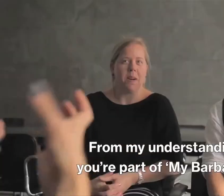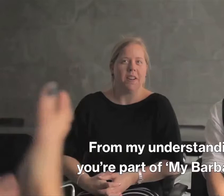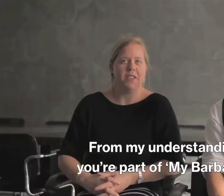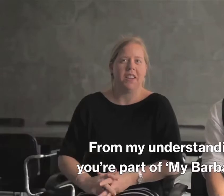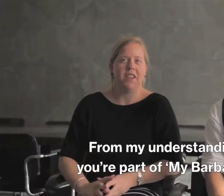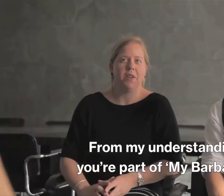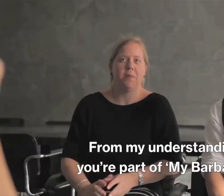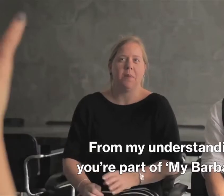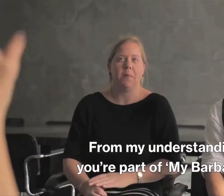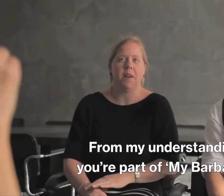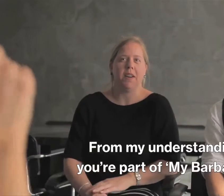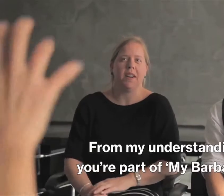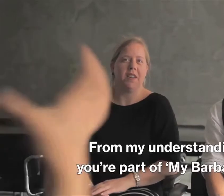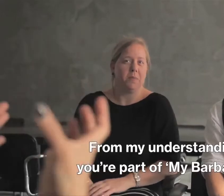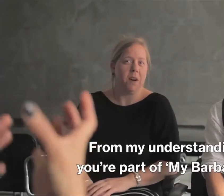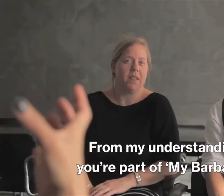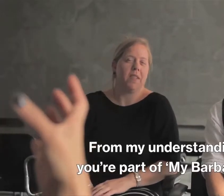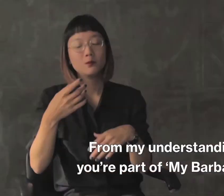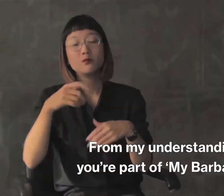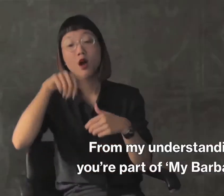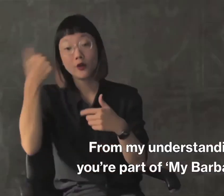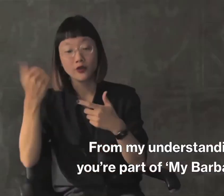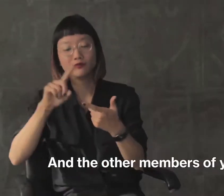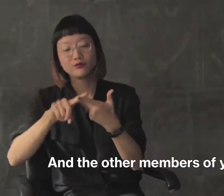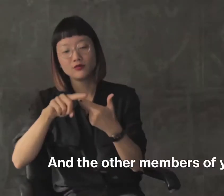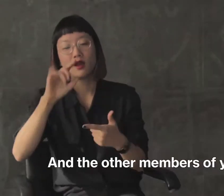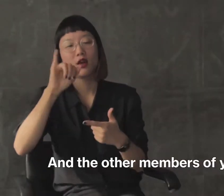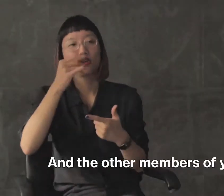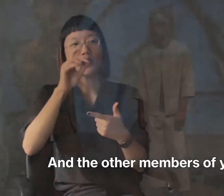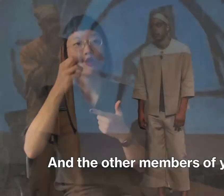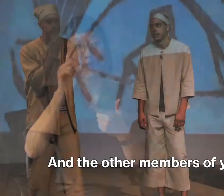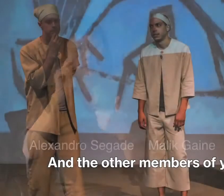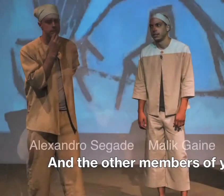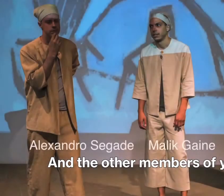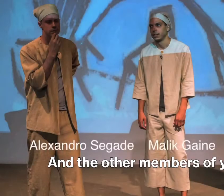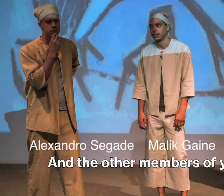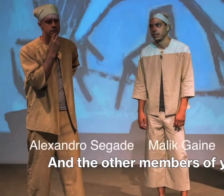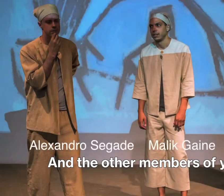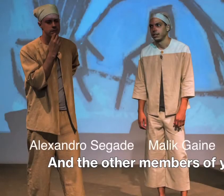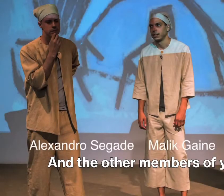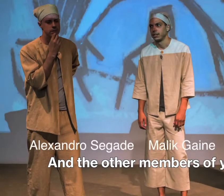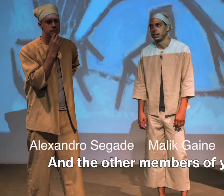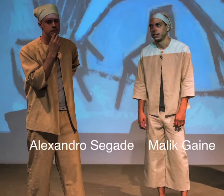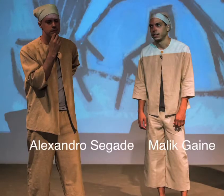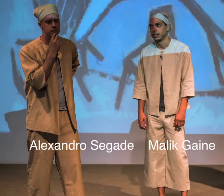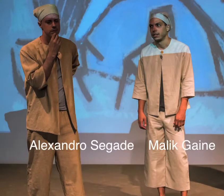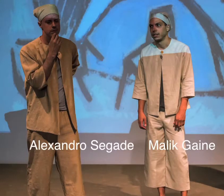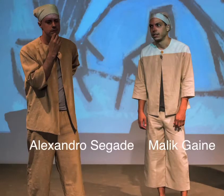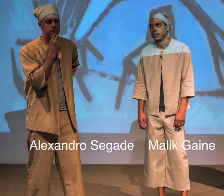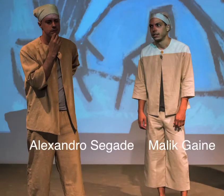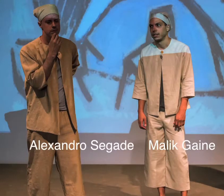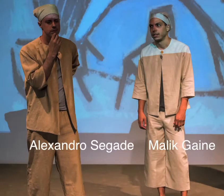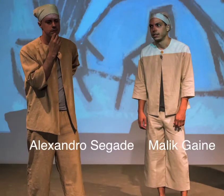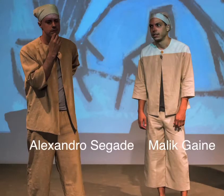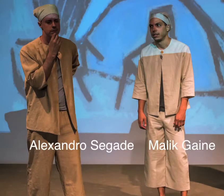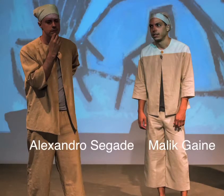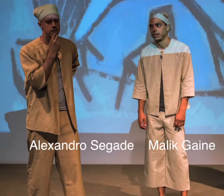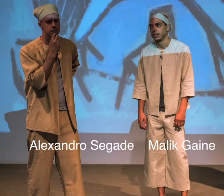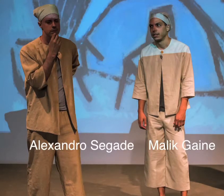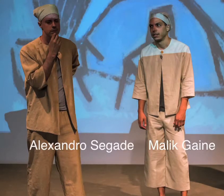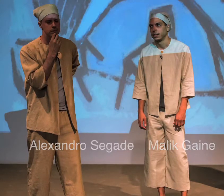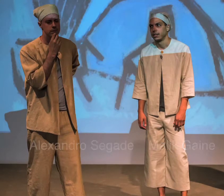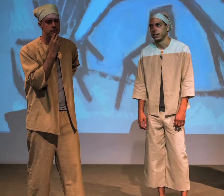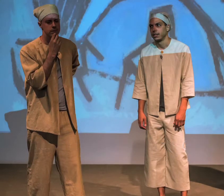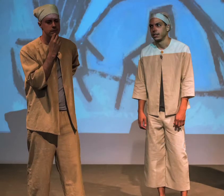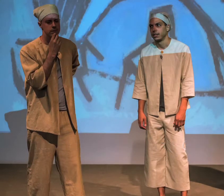From my understanding, you're part of My Barbarian, and the other members of your group, Alexandro Segade